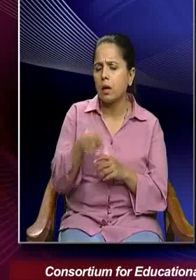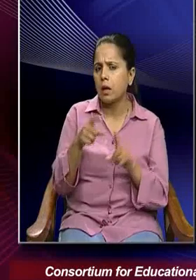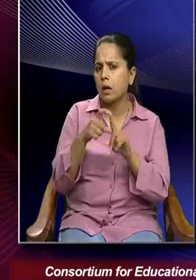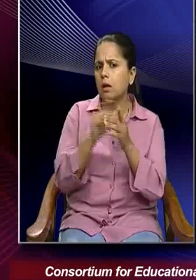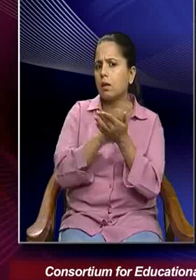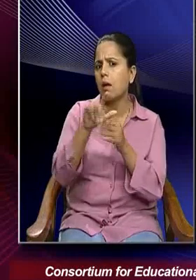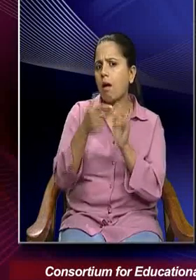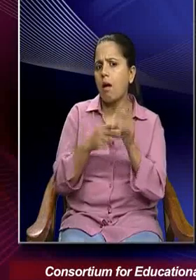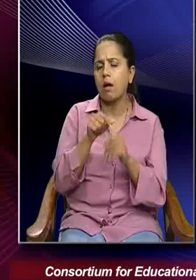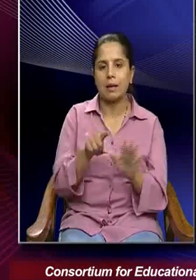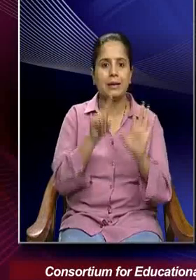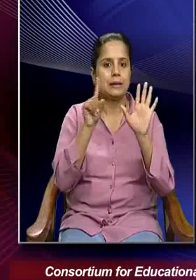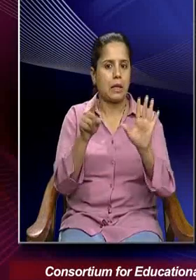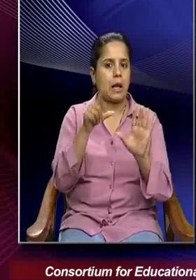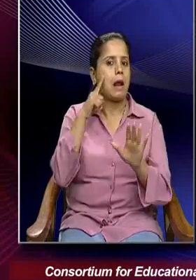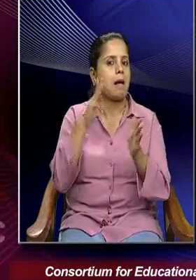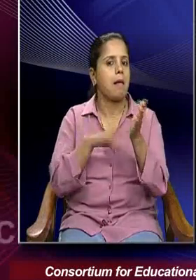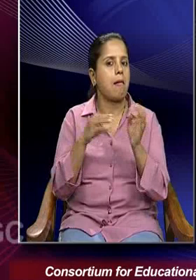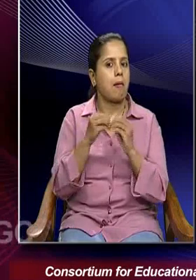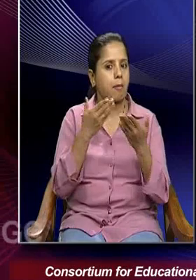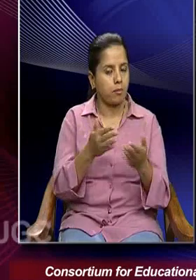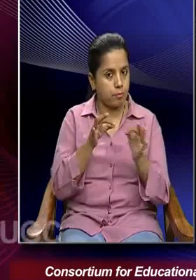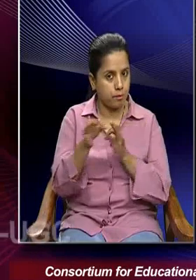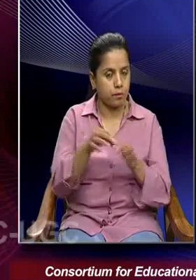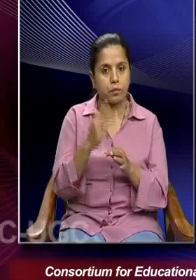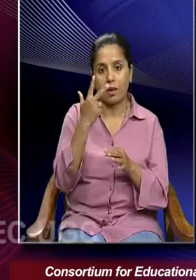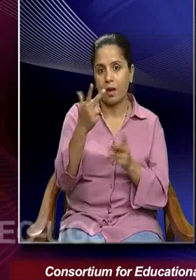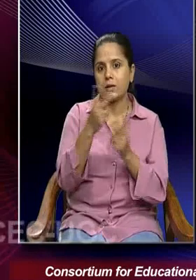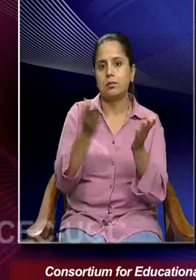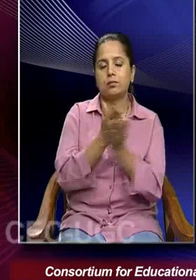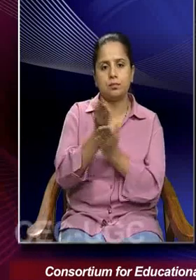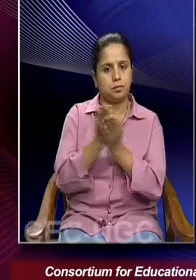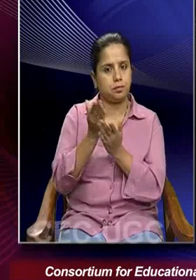Dharana is the 6th limb of the 8-fold path.